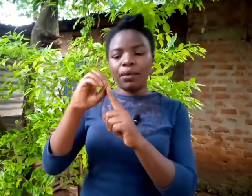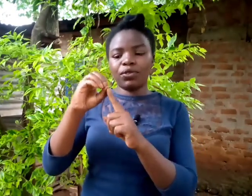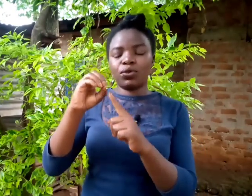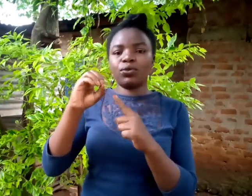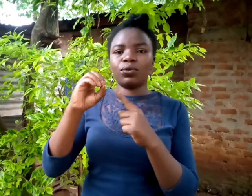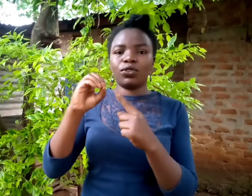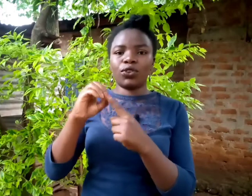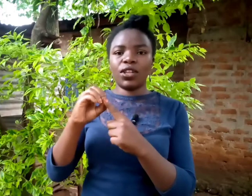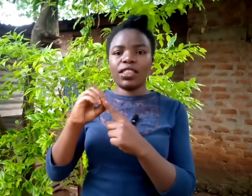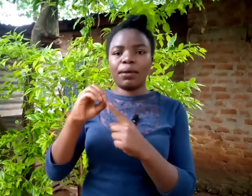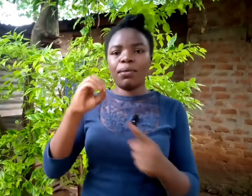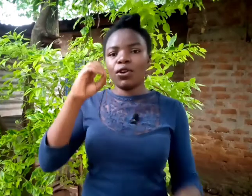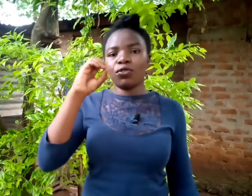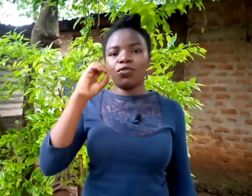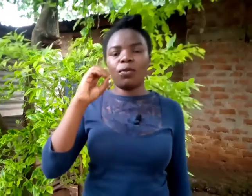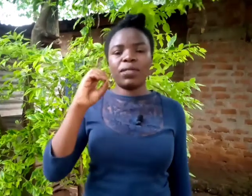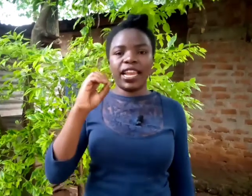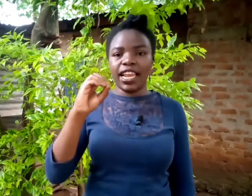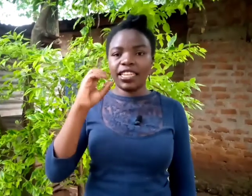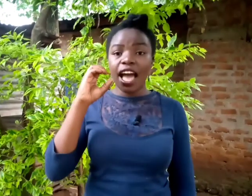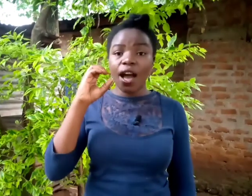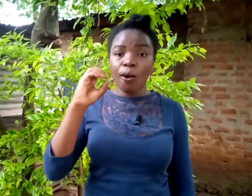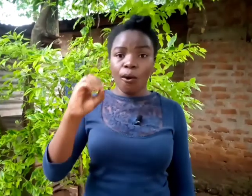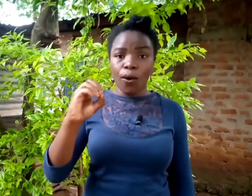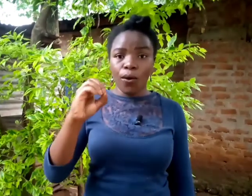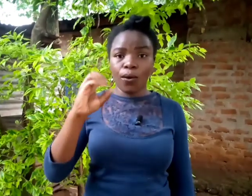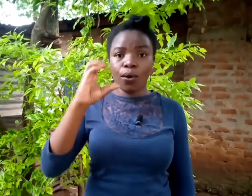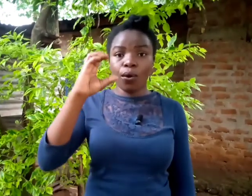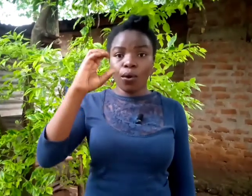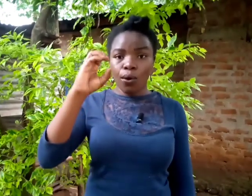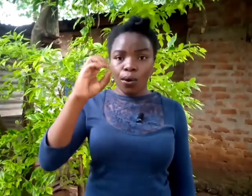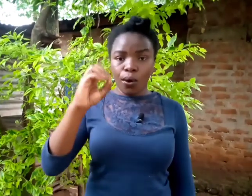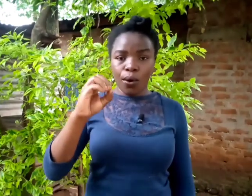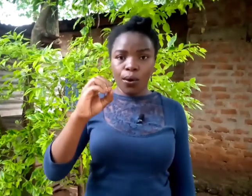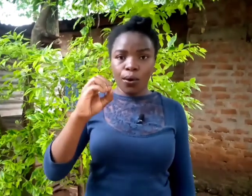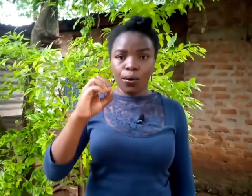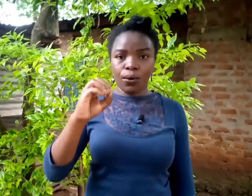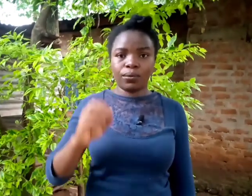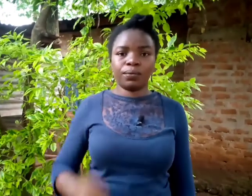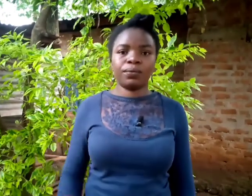to join them to form the letter O. O.